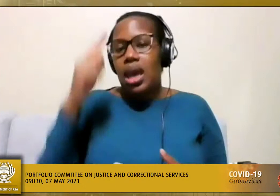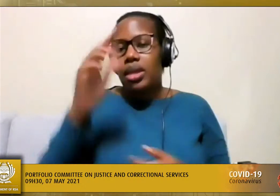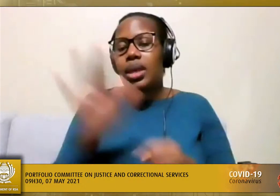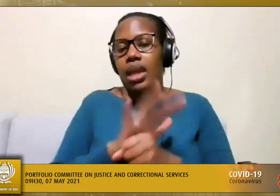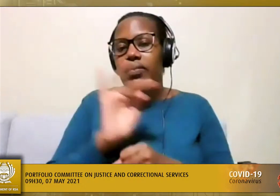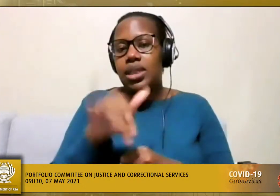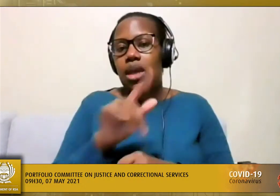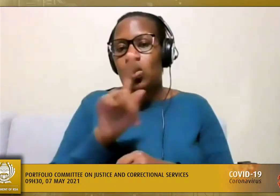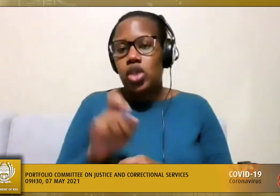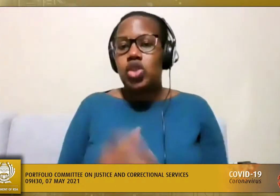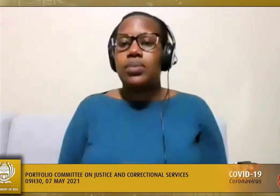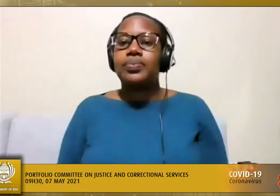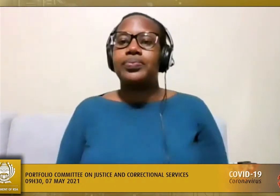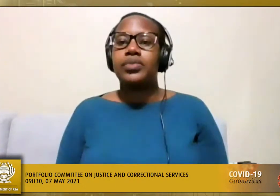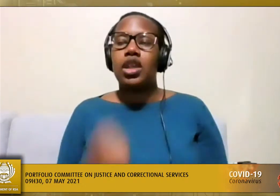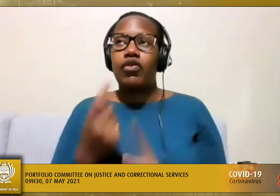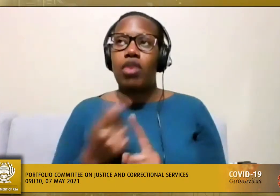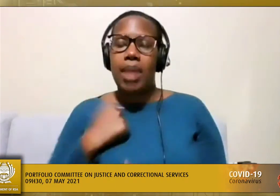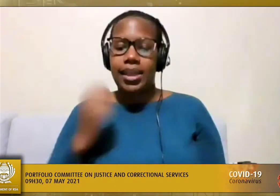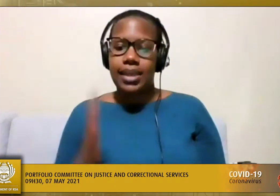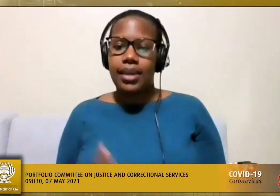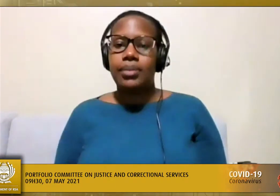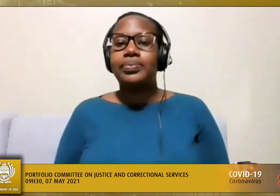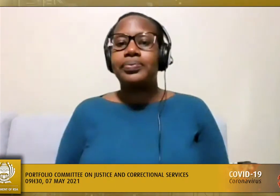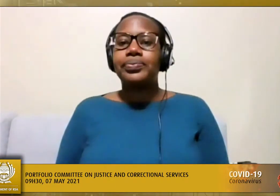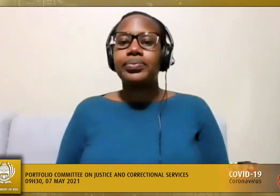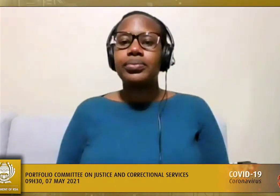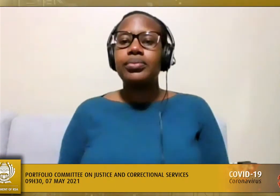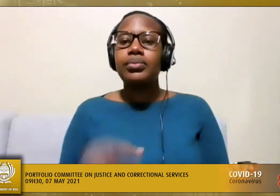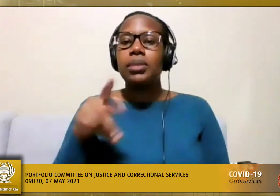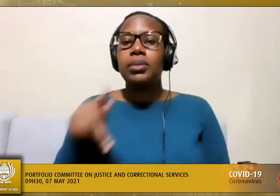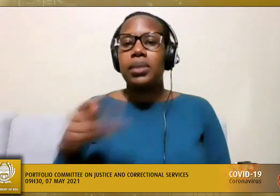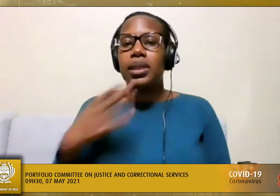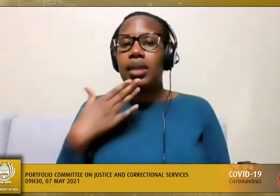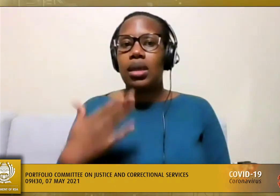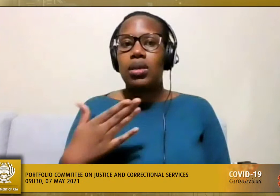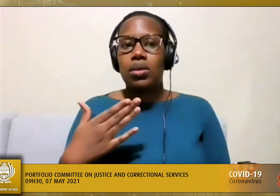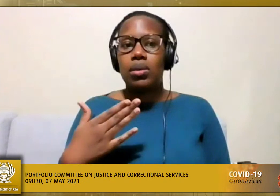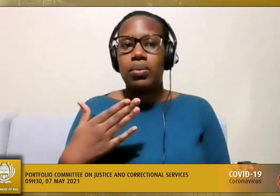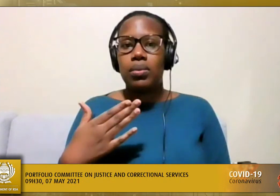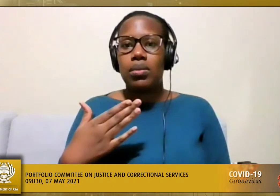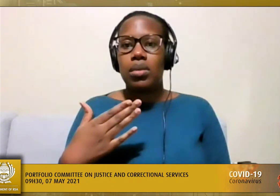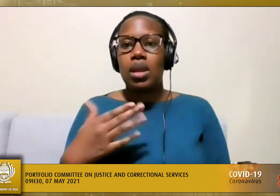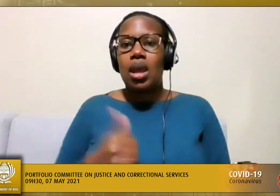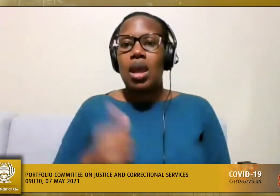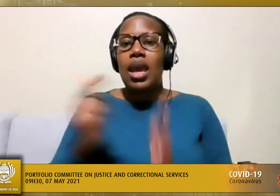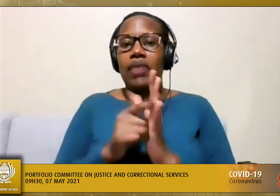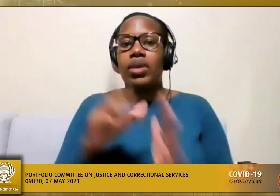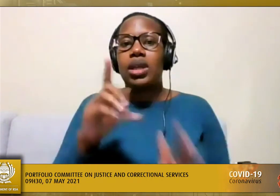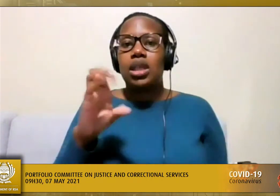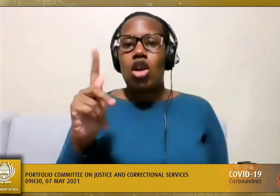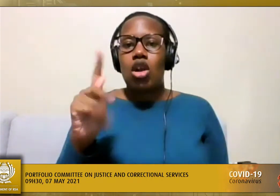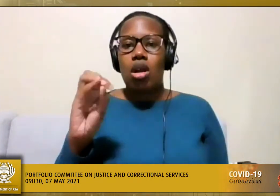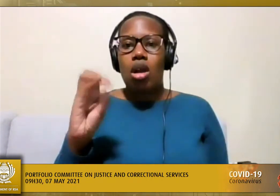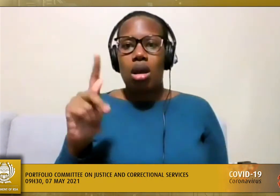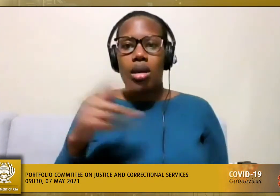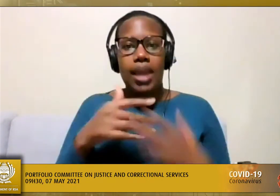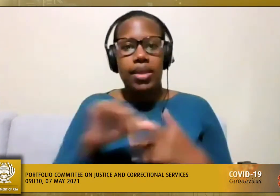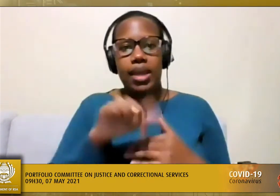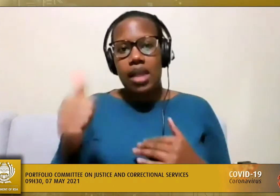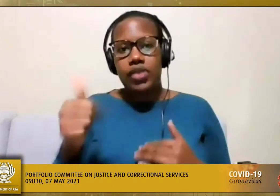question as well from my site yes thank you um Advocate de Cox is there anything else from The NPS